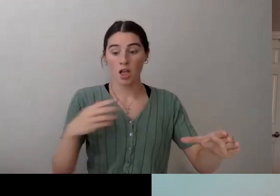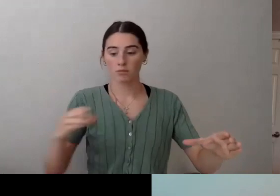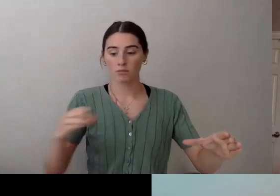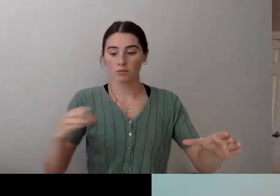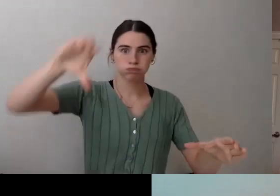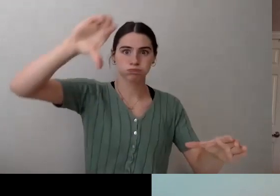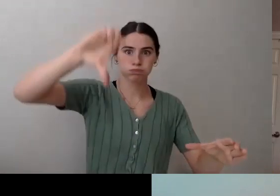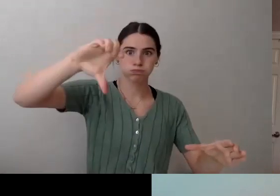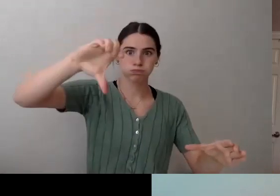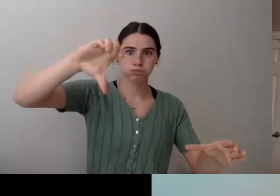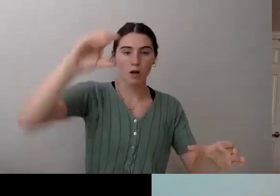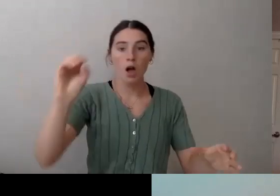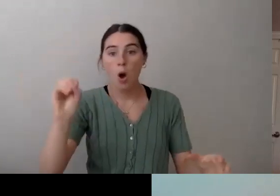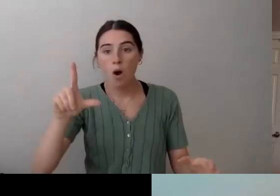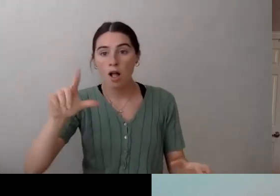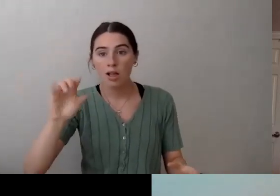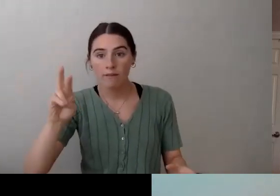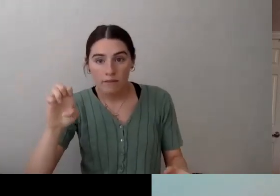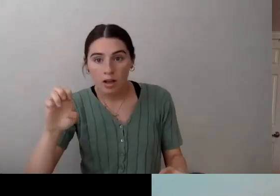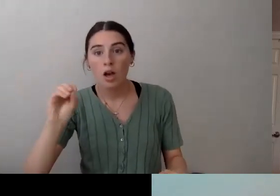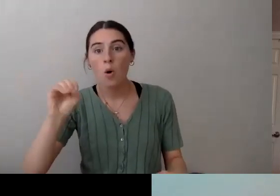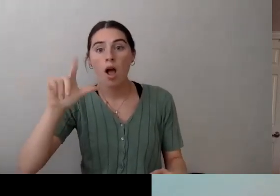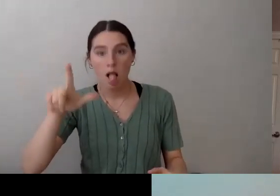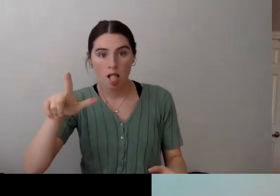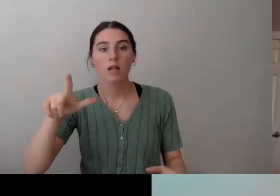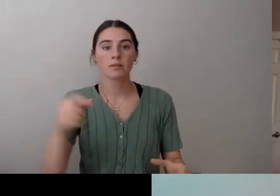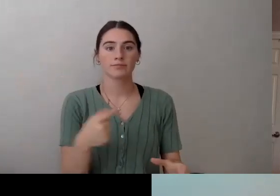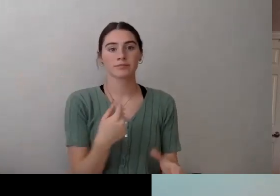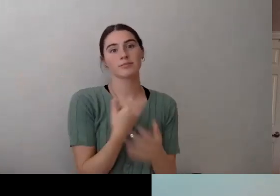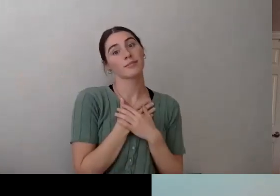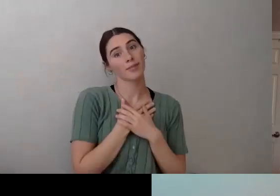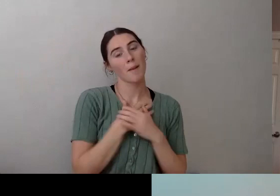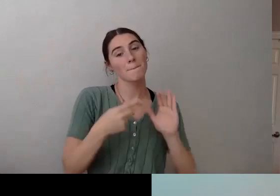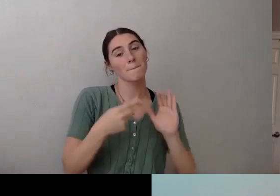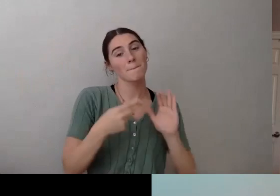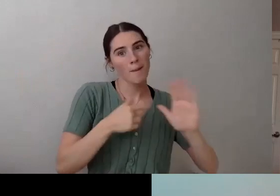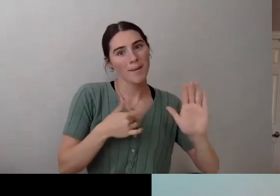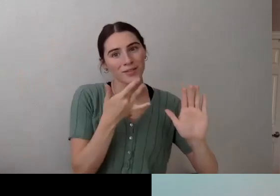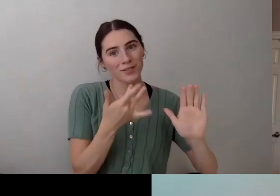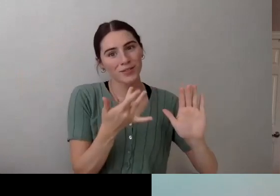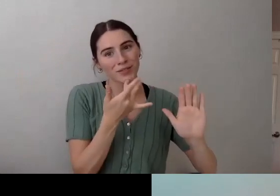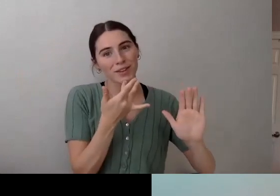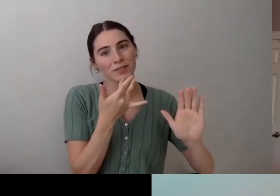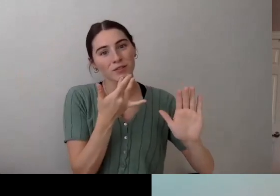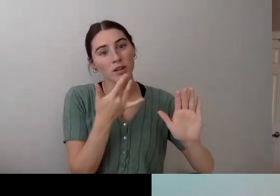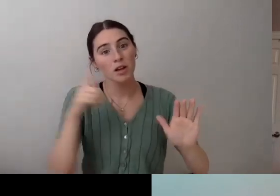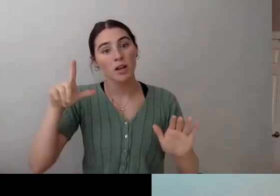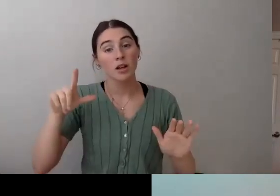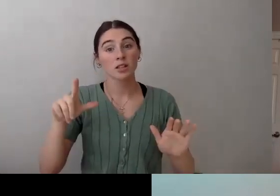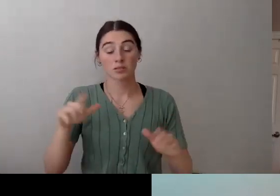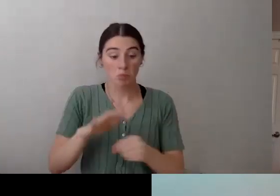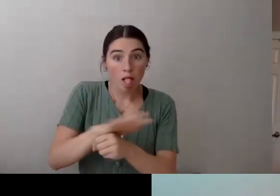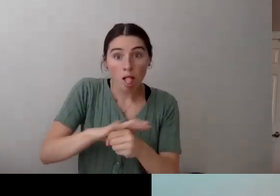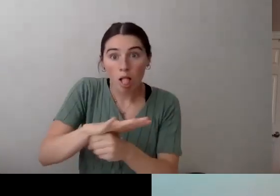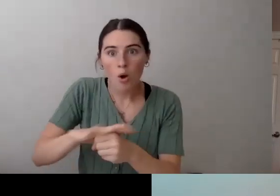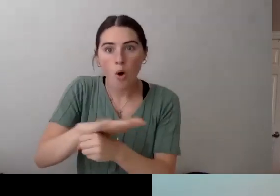This is a small plug, but I really love this brand of olive oil. It is local. It is